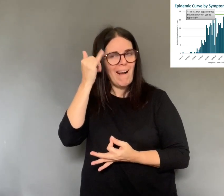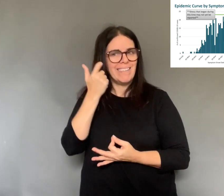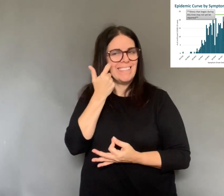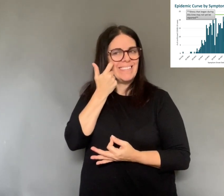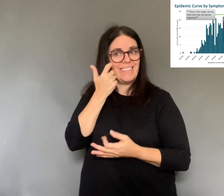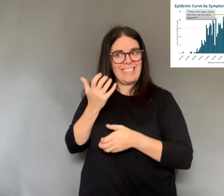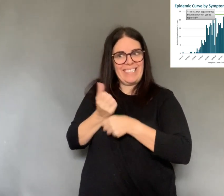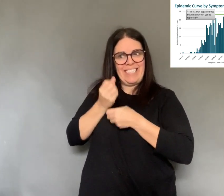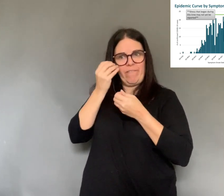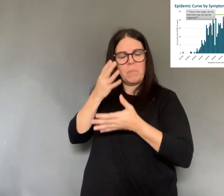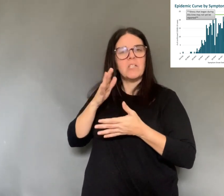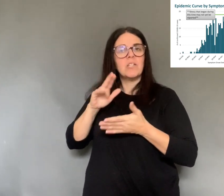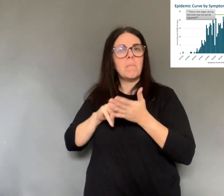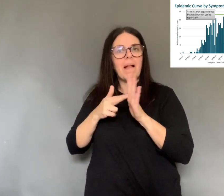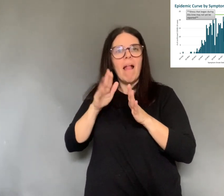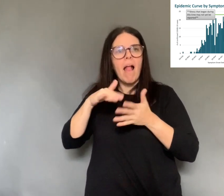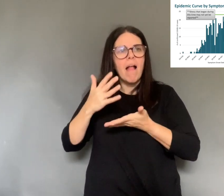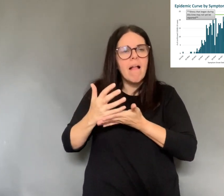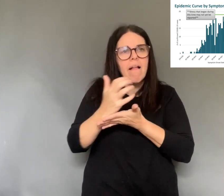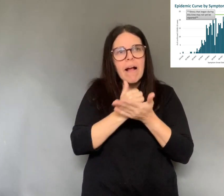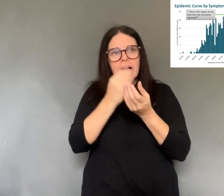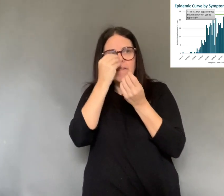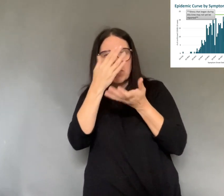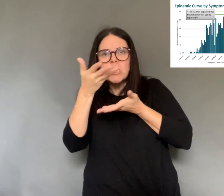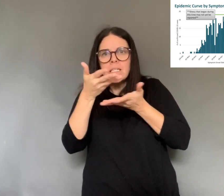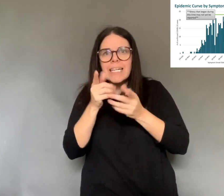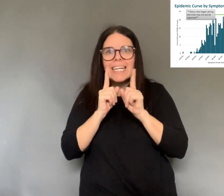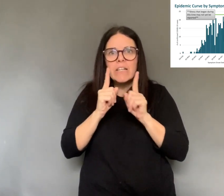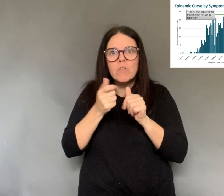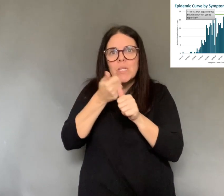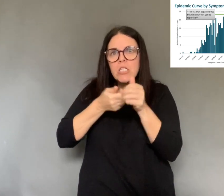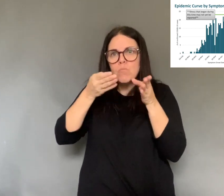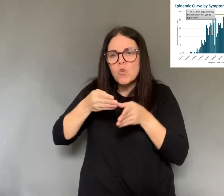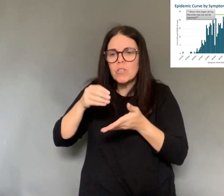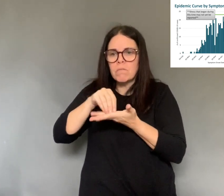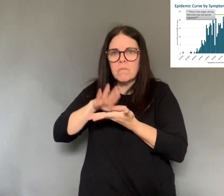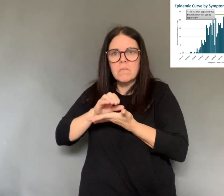health and may not be entirely accurate and subject to change.